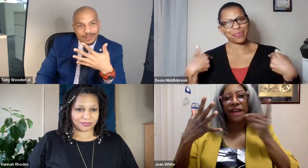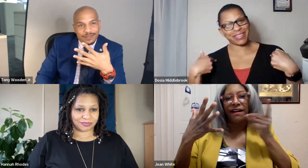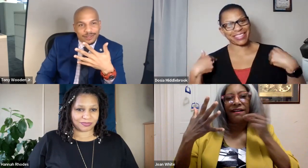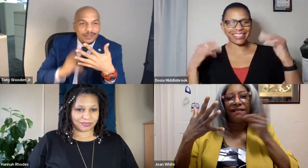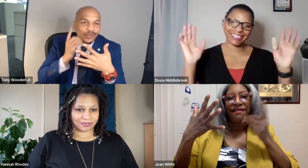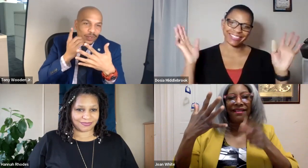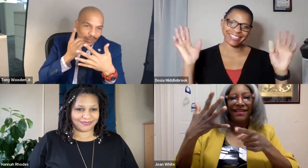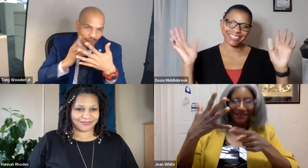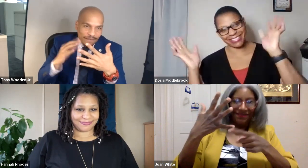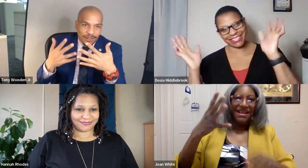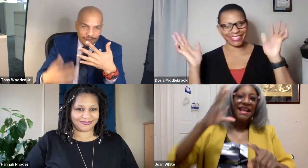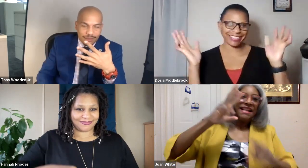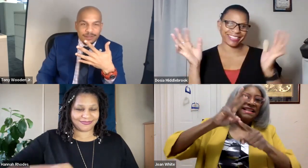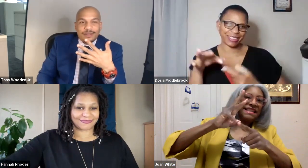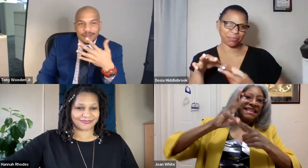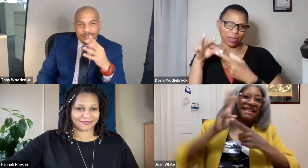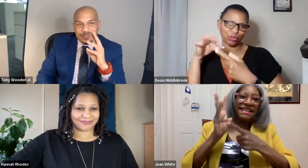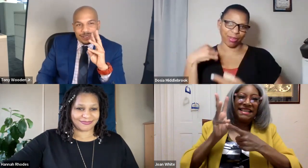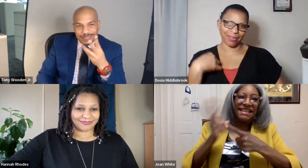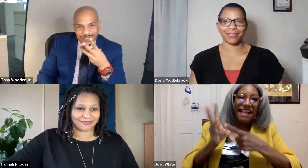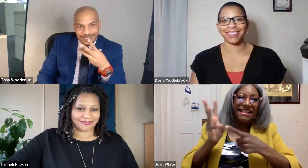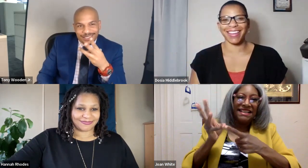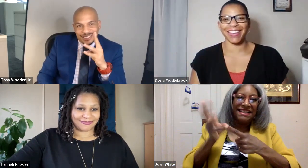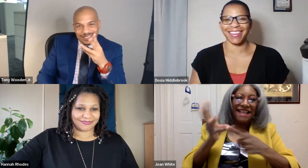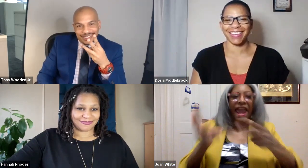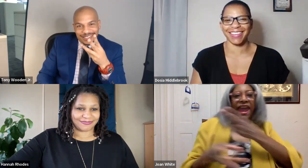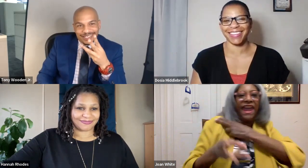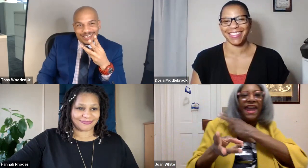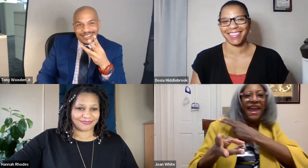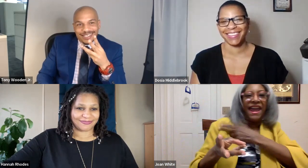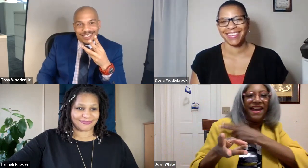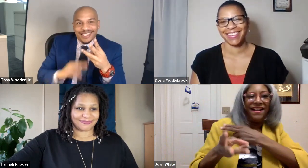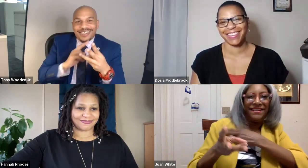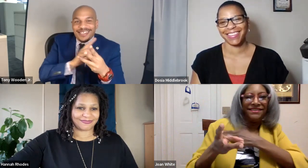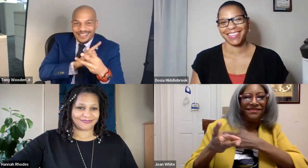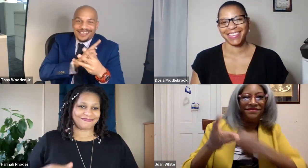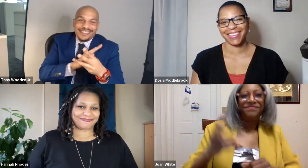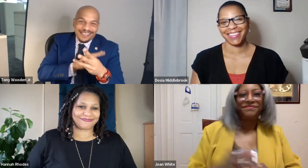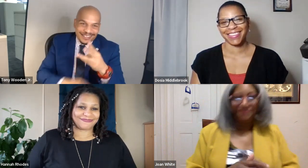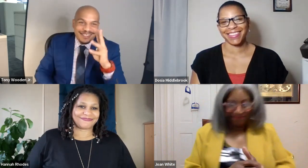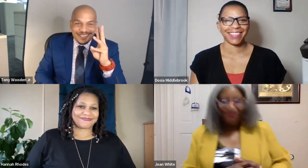And then the fifth one, Evstosia. And the sixth is